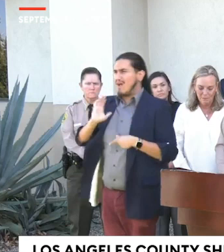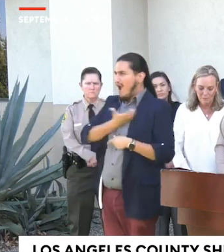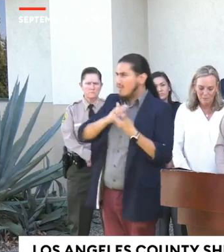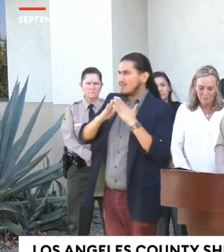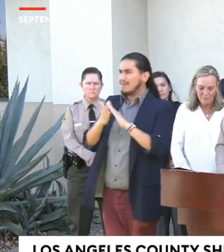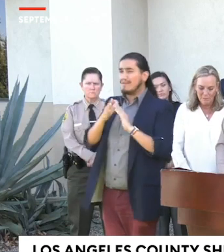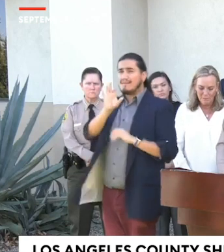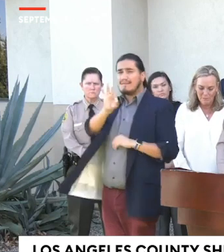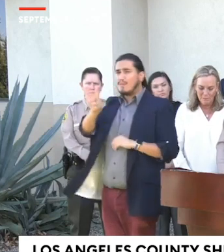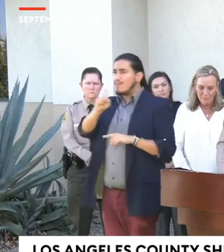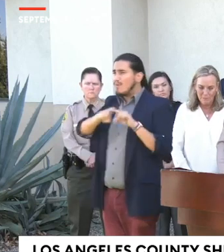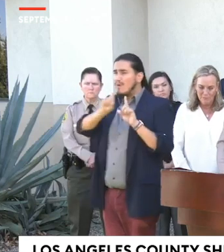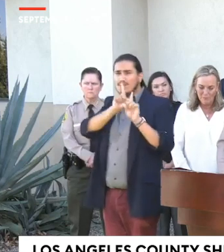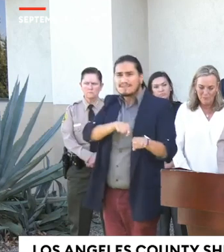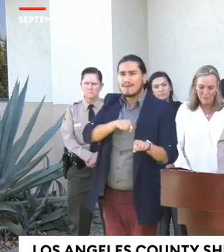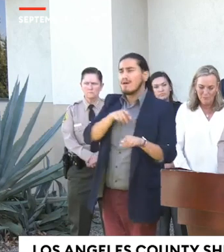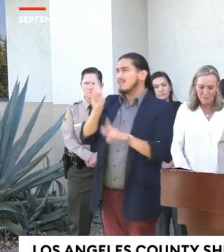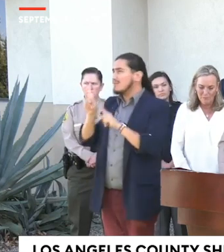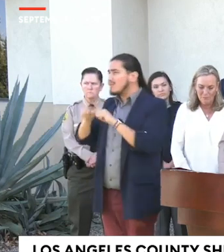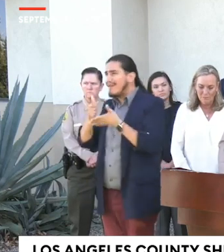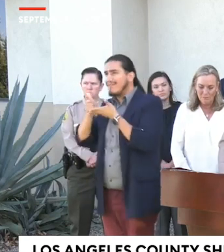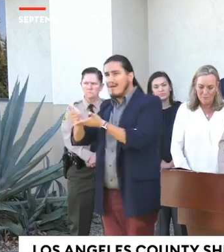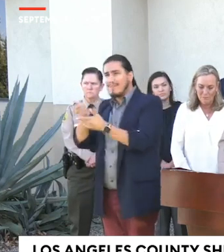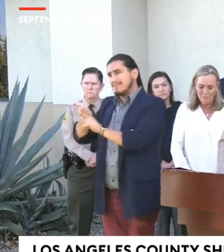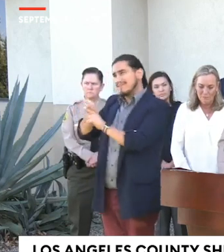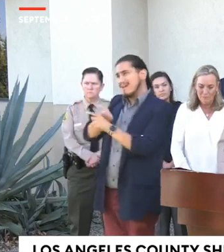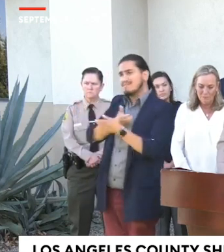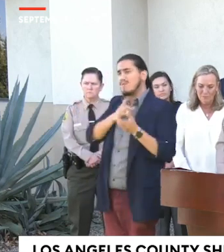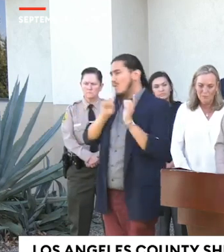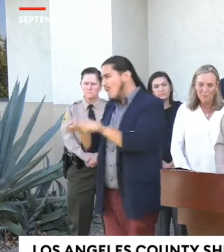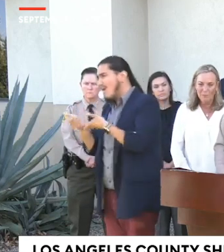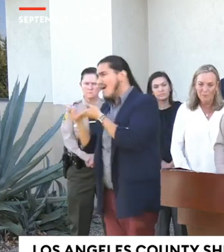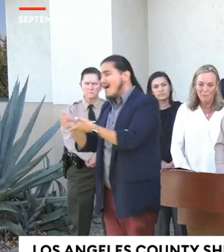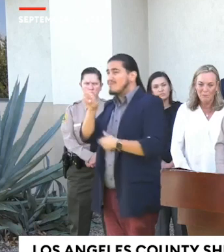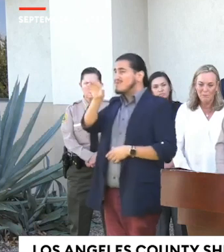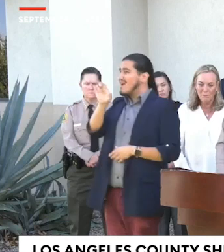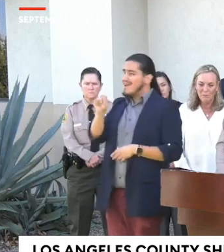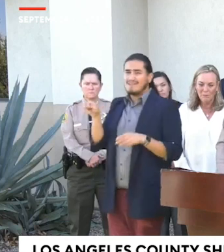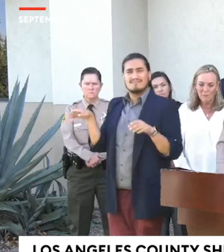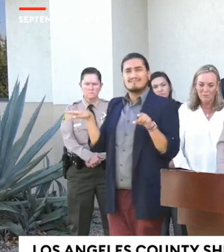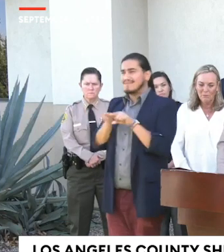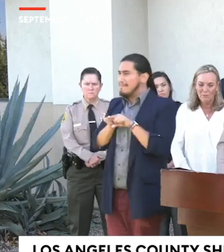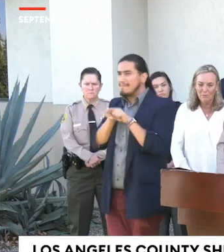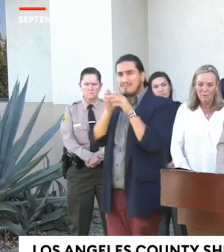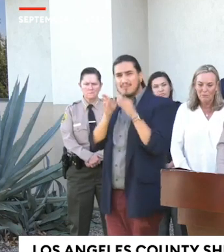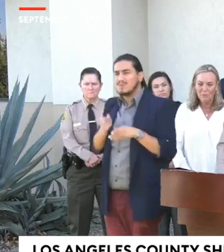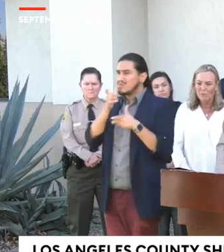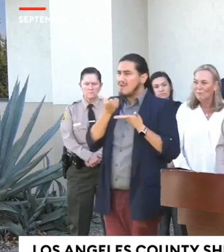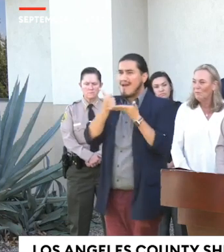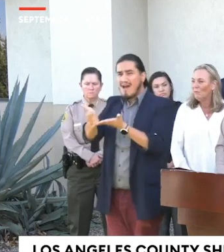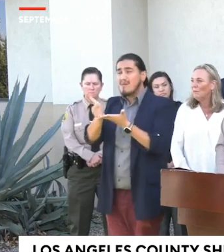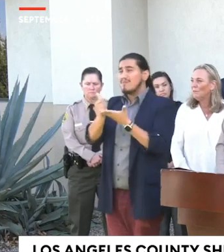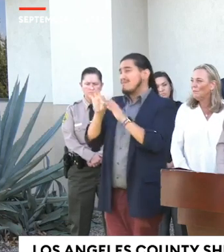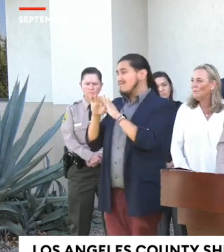respond to 911 calls, people who can't help themselves. Ryan was no different yesterday. He came to work, he left